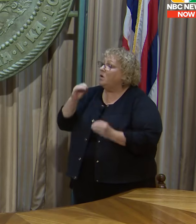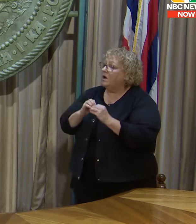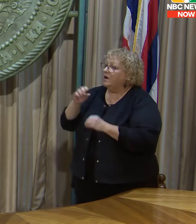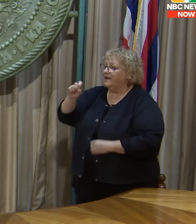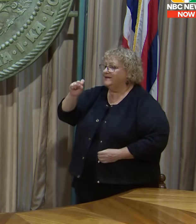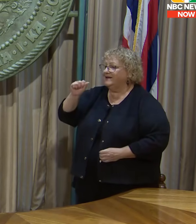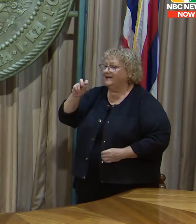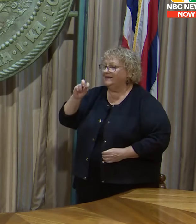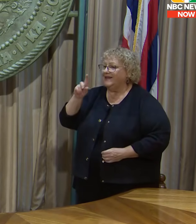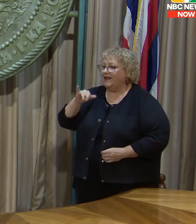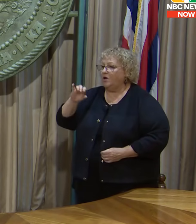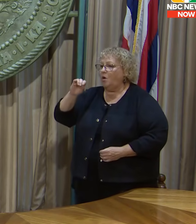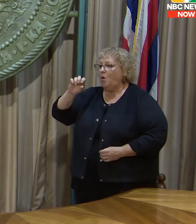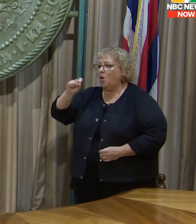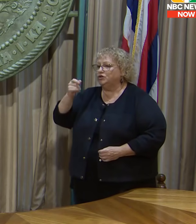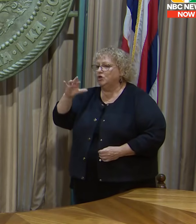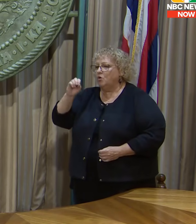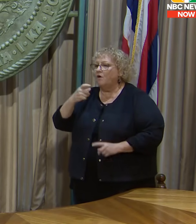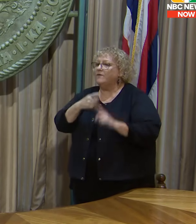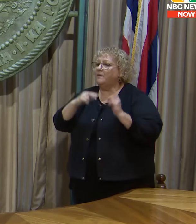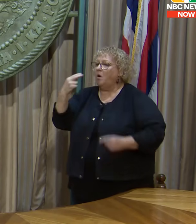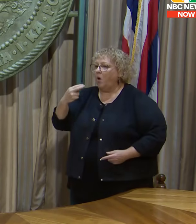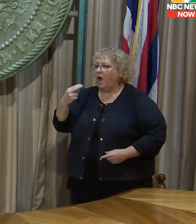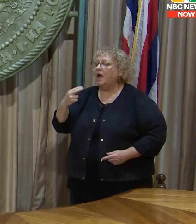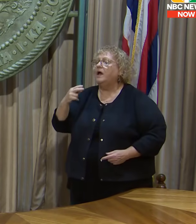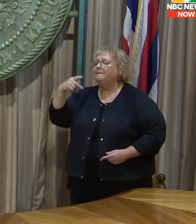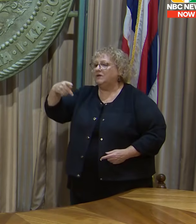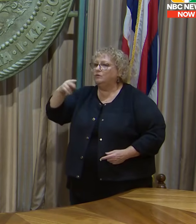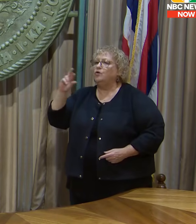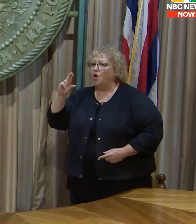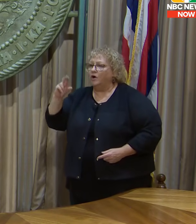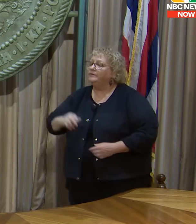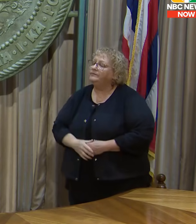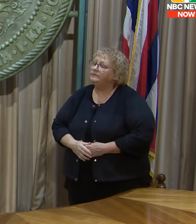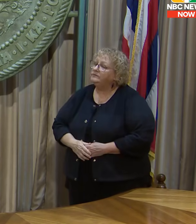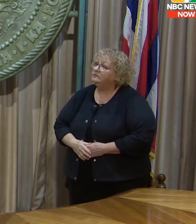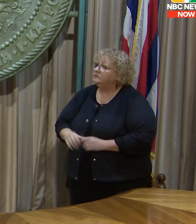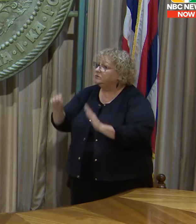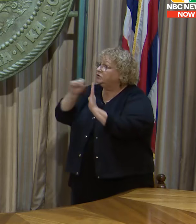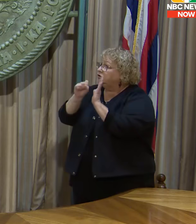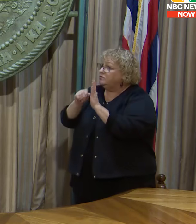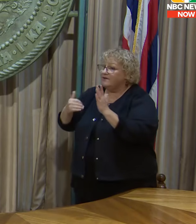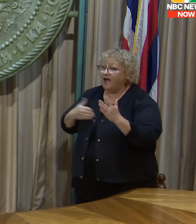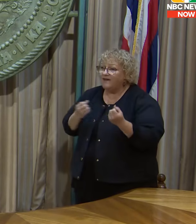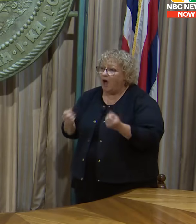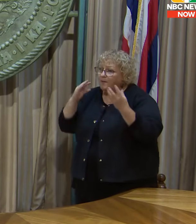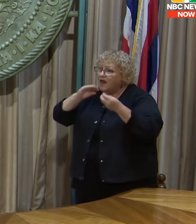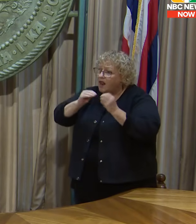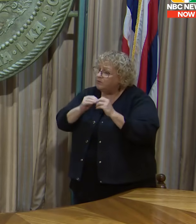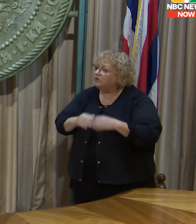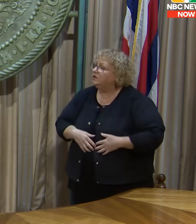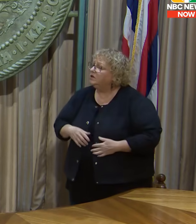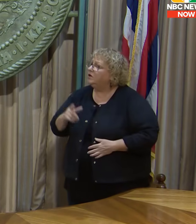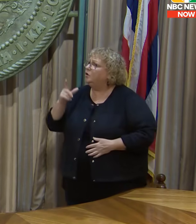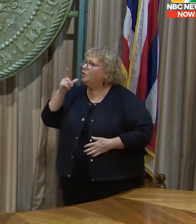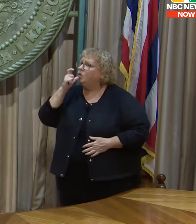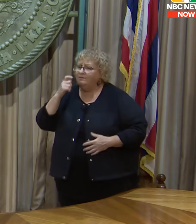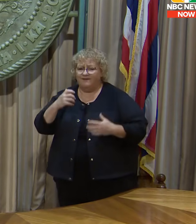from Sandy Oshiro, HPR. Does the state have numbers on how many health workers might